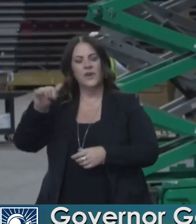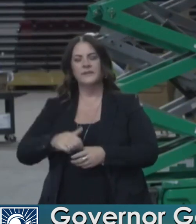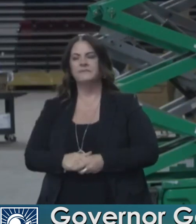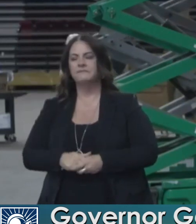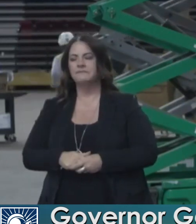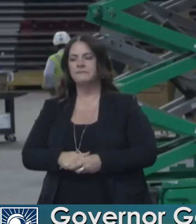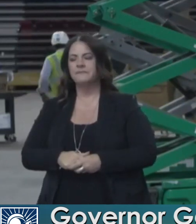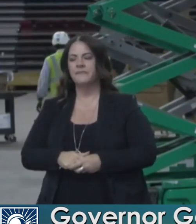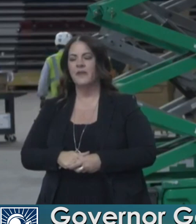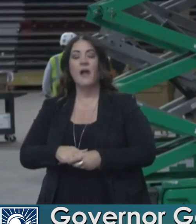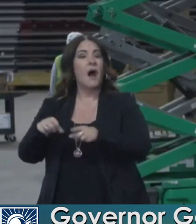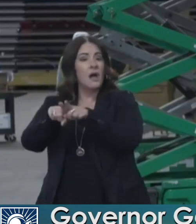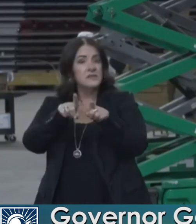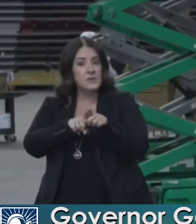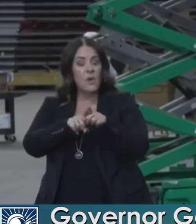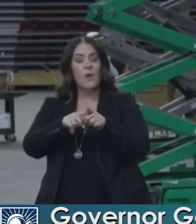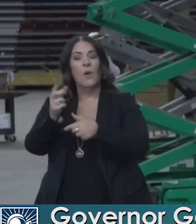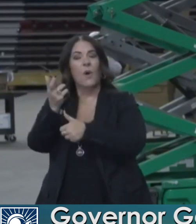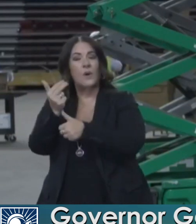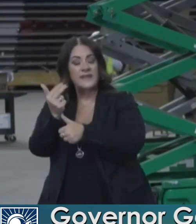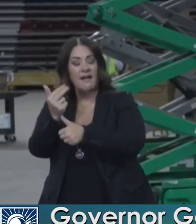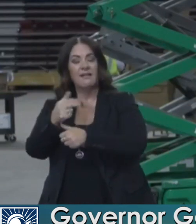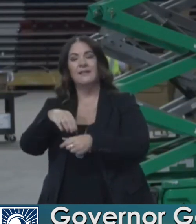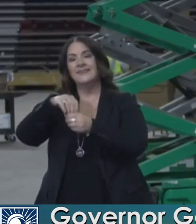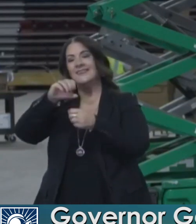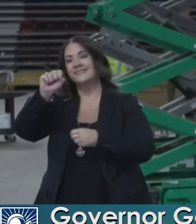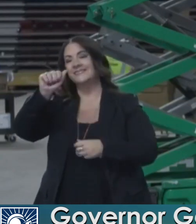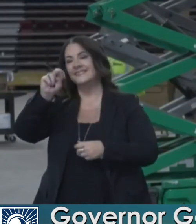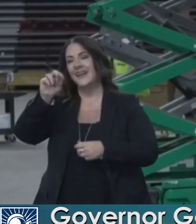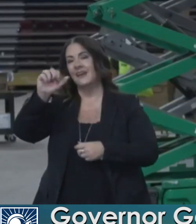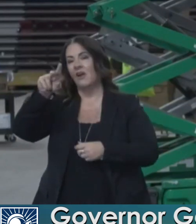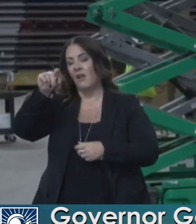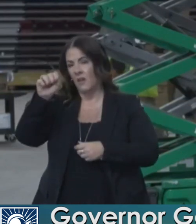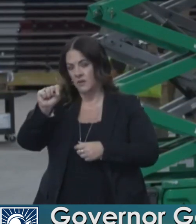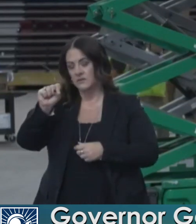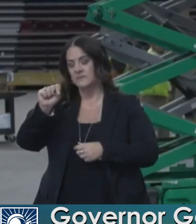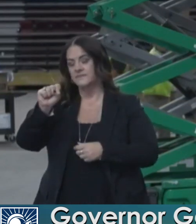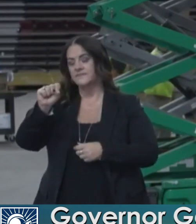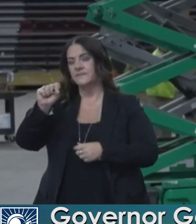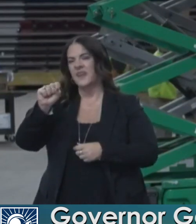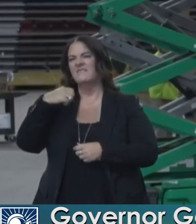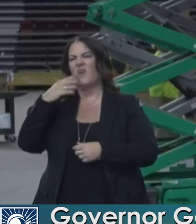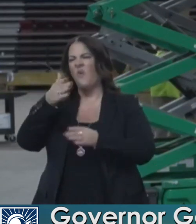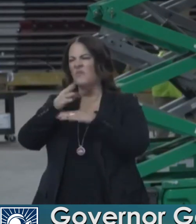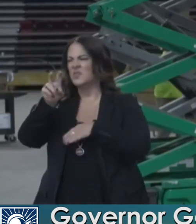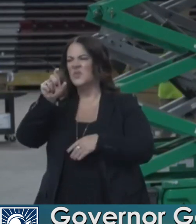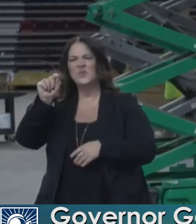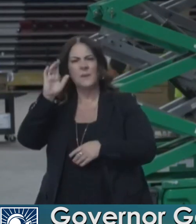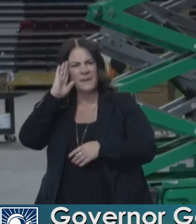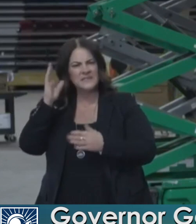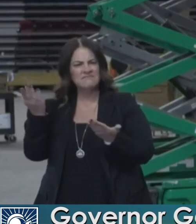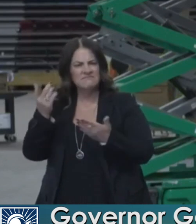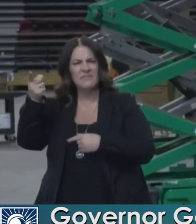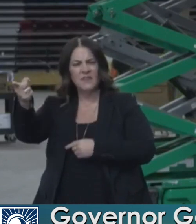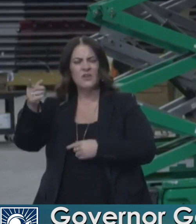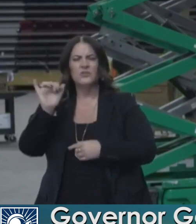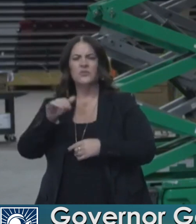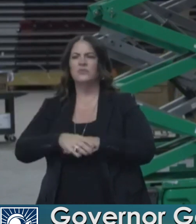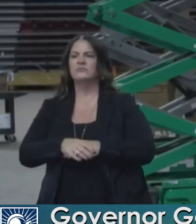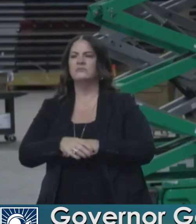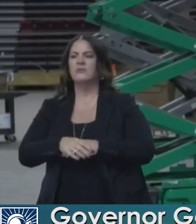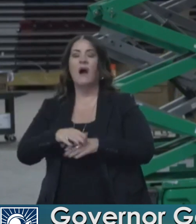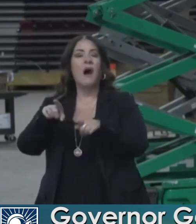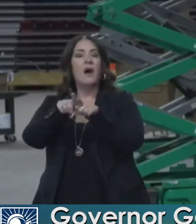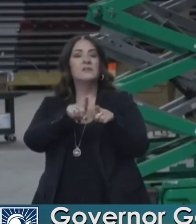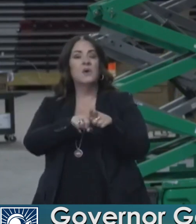including hotel rooms in San Carlos, 120 beds. And then we have on top of that all of those medical